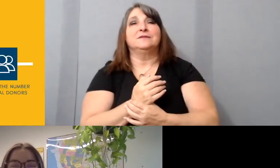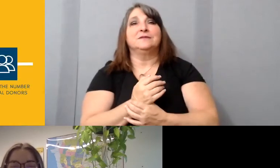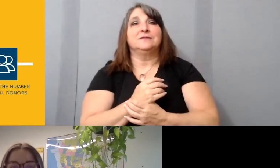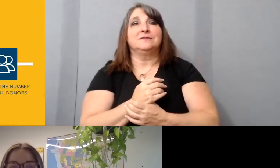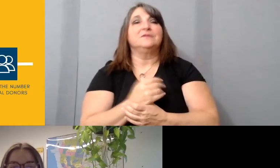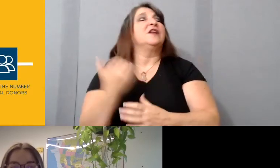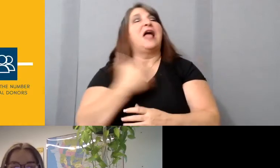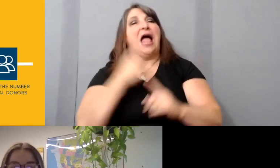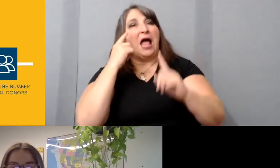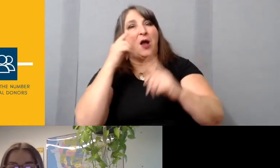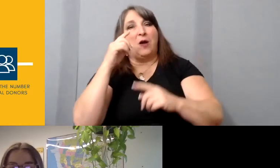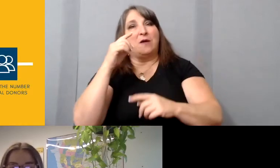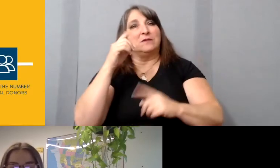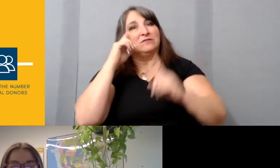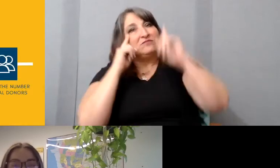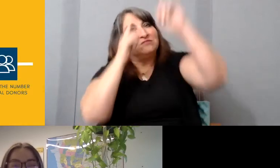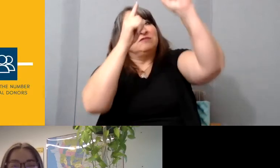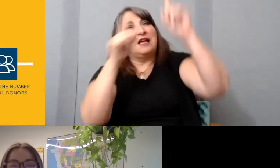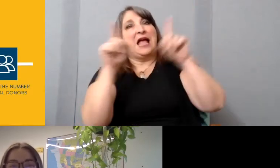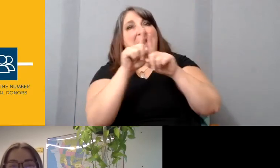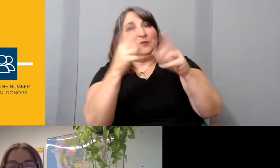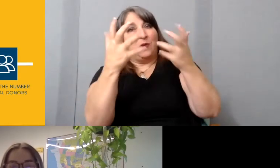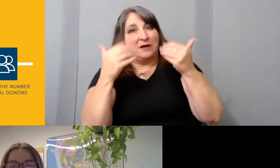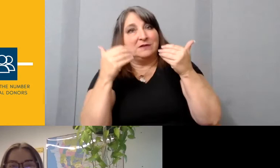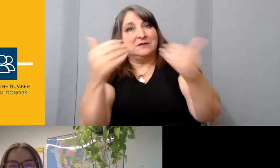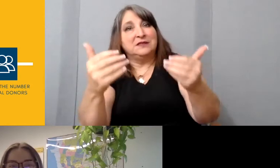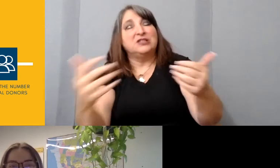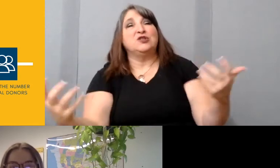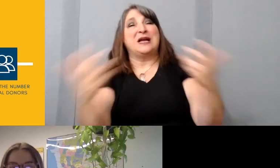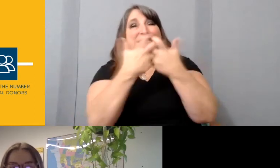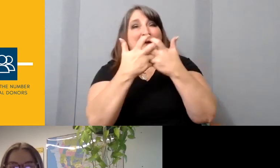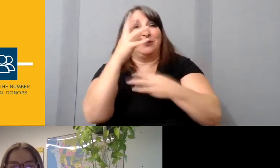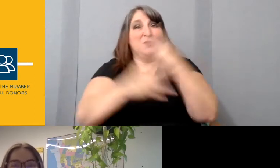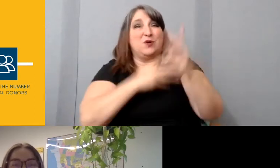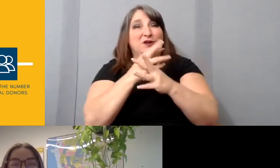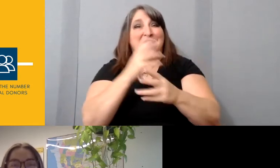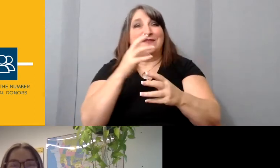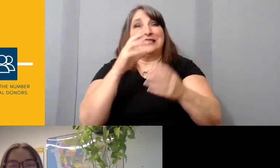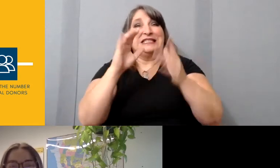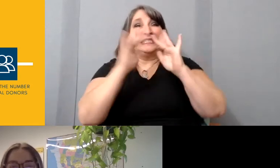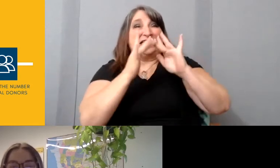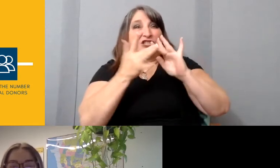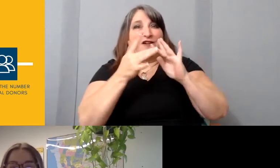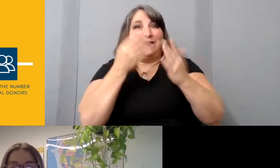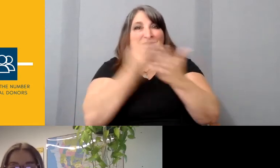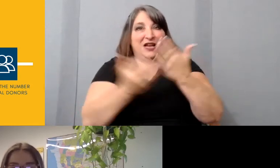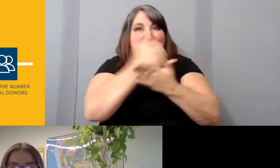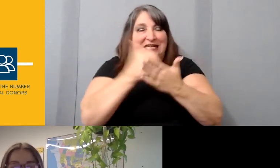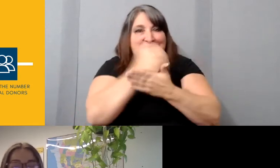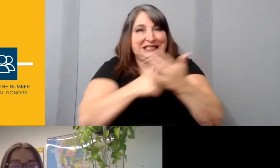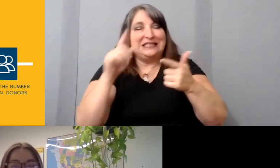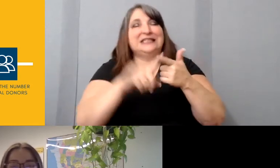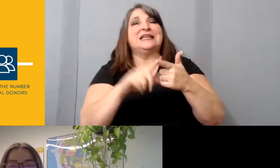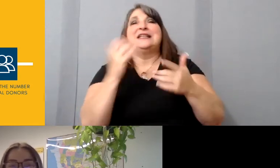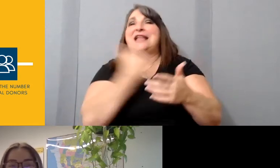Our objectives as we move to meet the climate were A, to adapt to the world of digital fundraising, B, ensure that our outstanding commitments